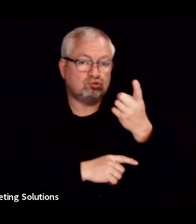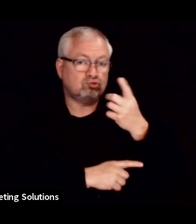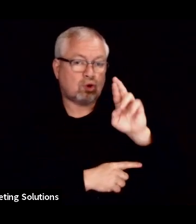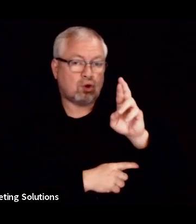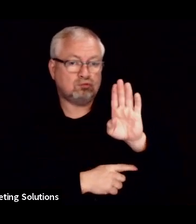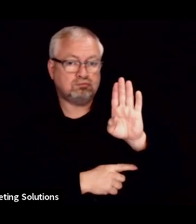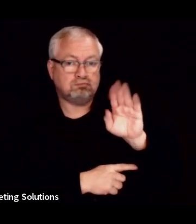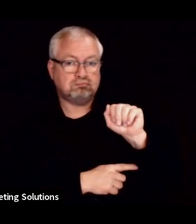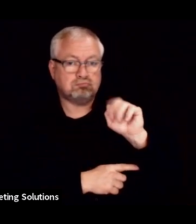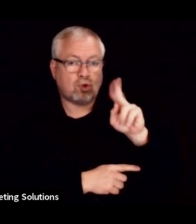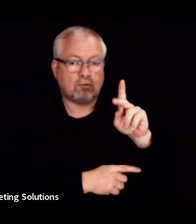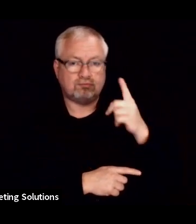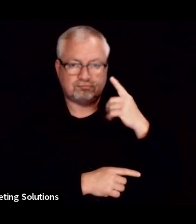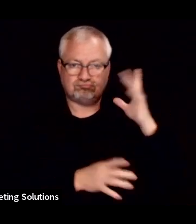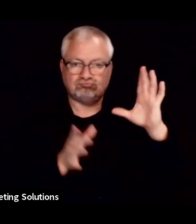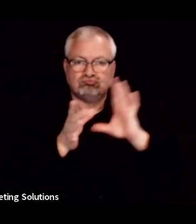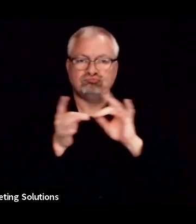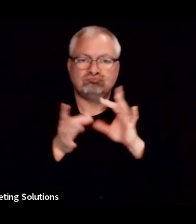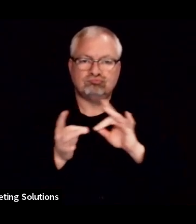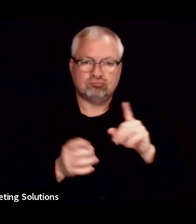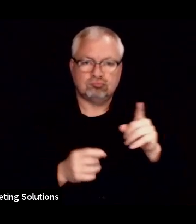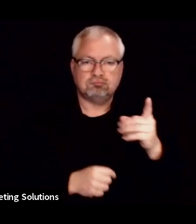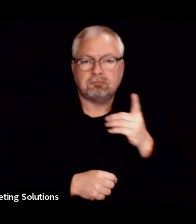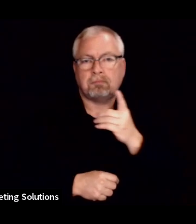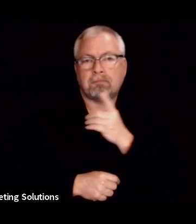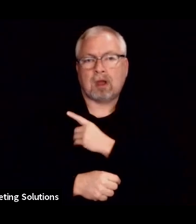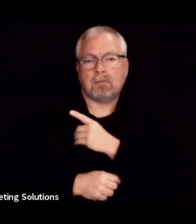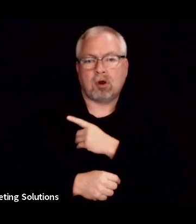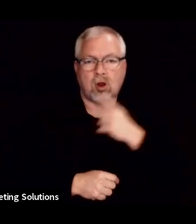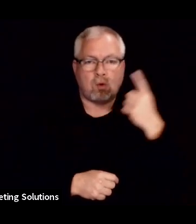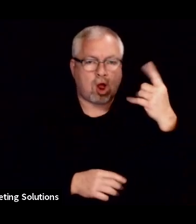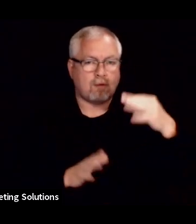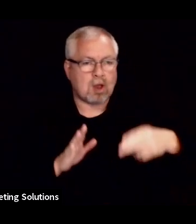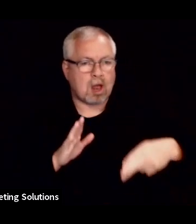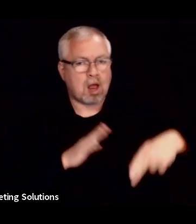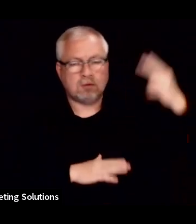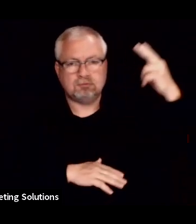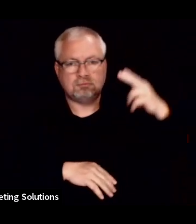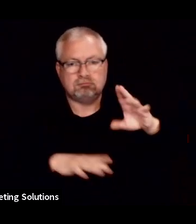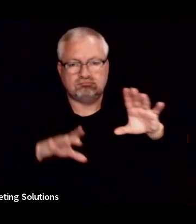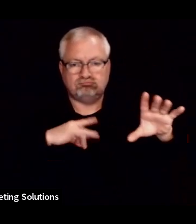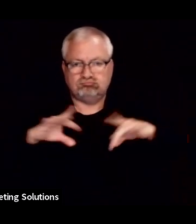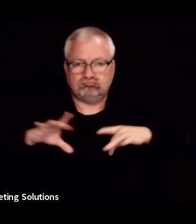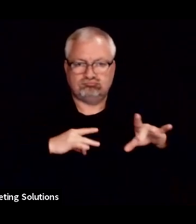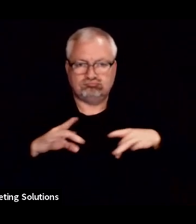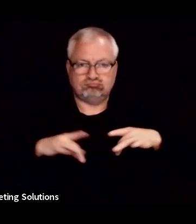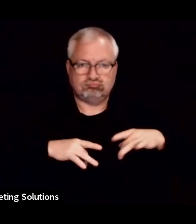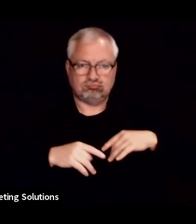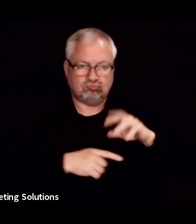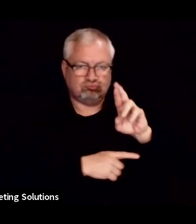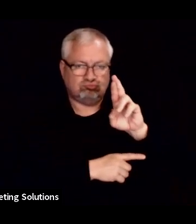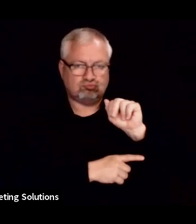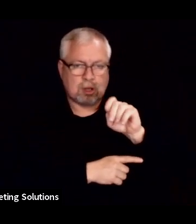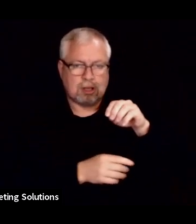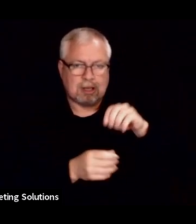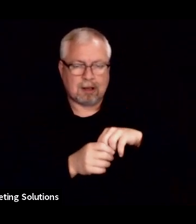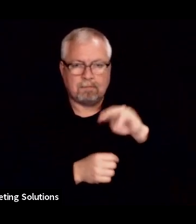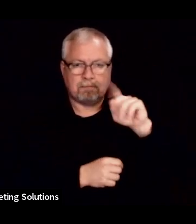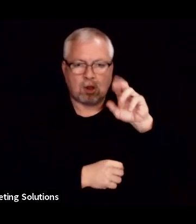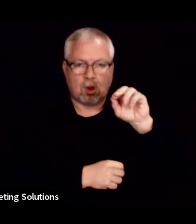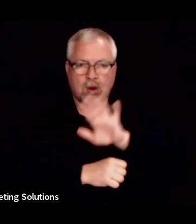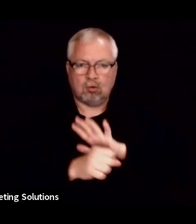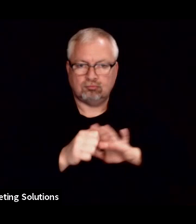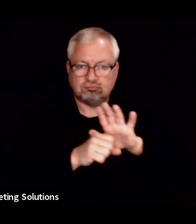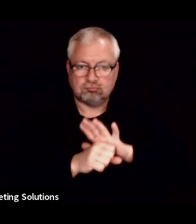highest COVID positivity rates as far as the metro area, right behind Chicago, Baltimore, and DC. I'm just wondering if the